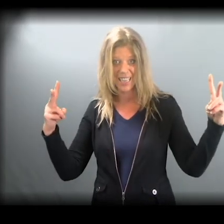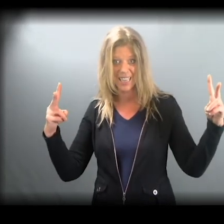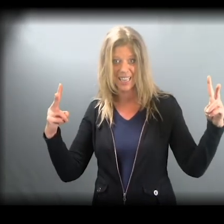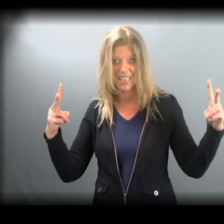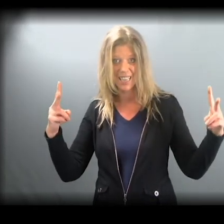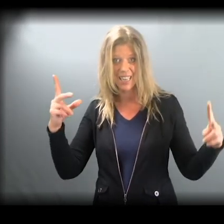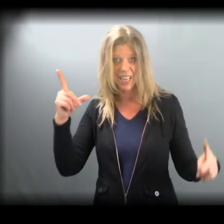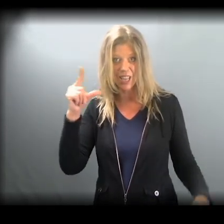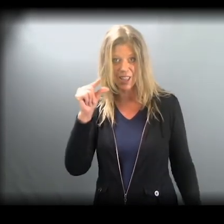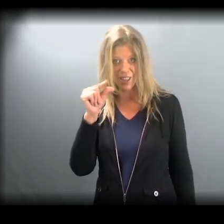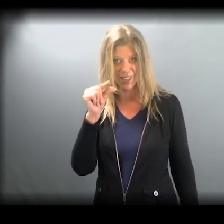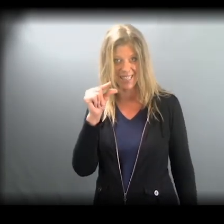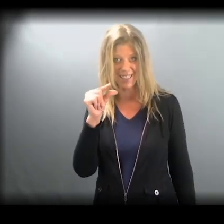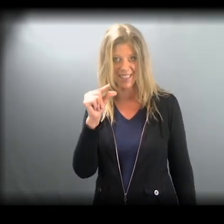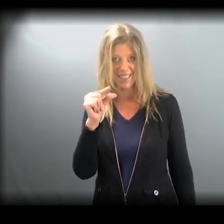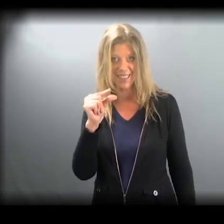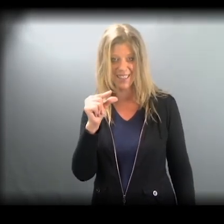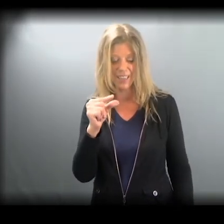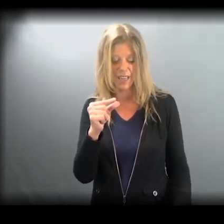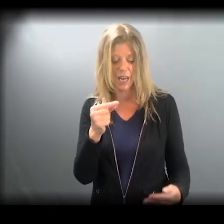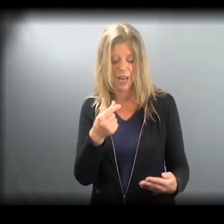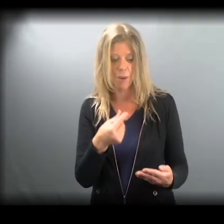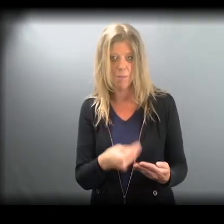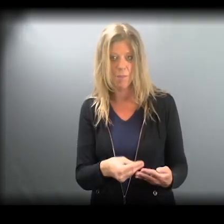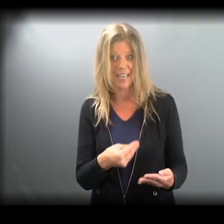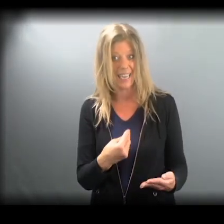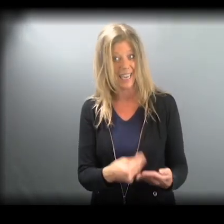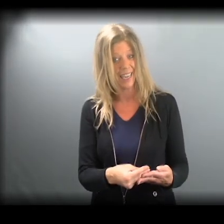very little money,